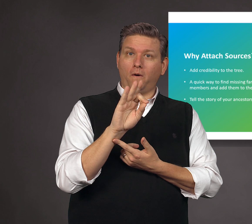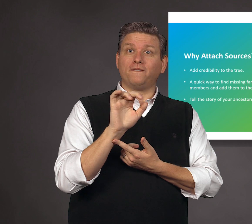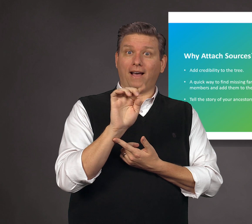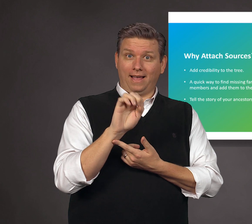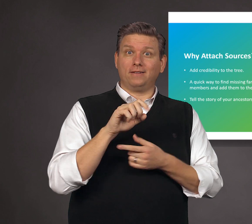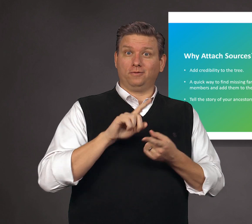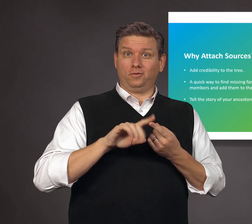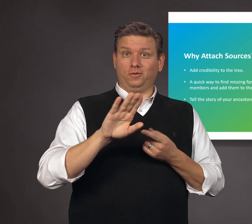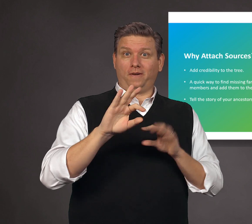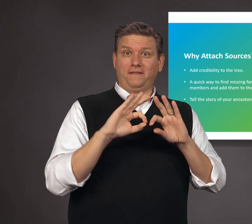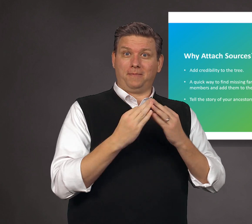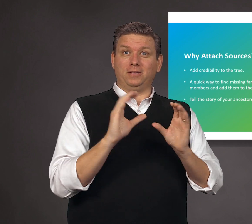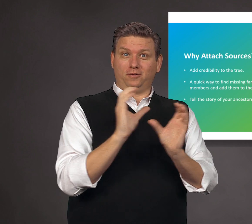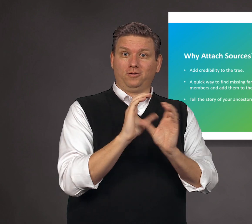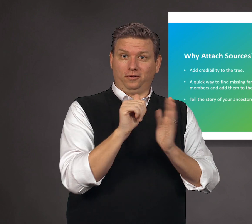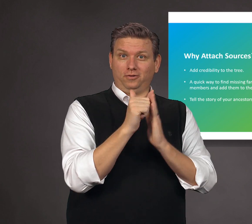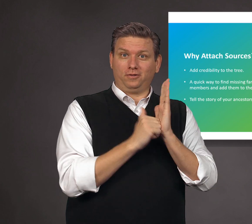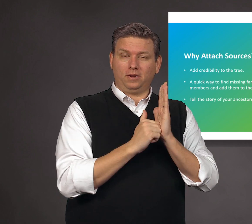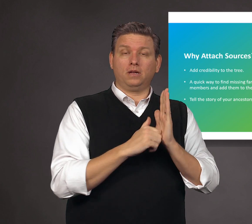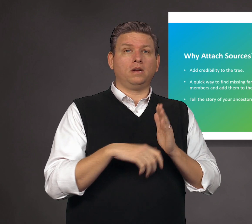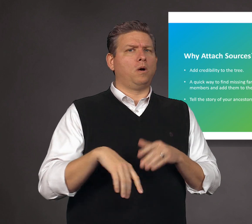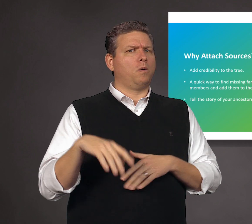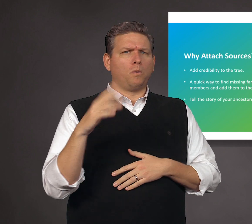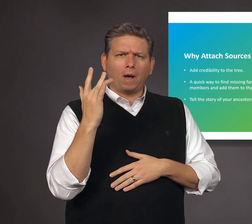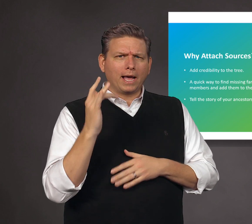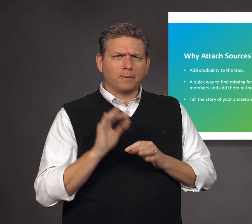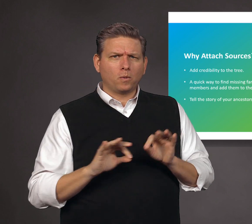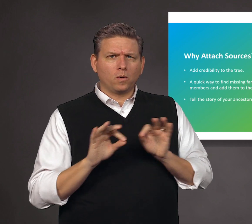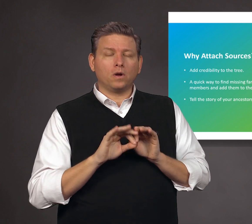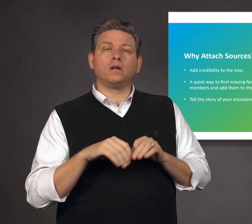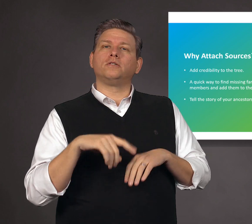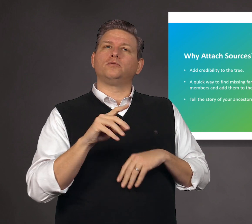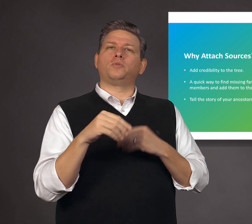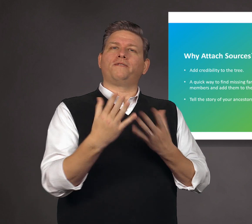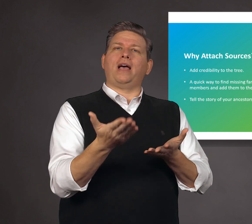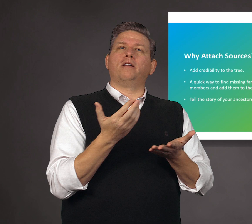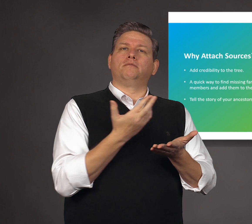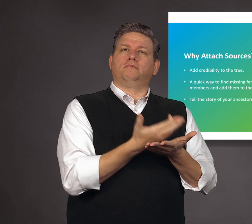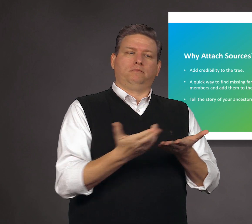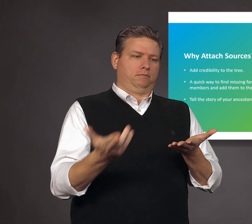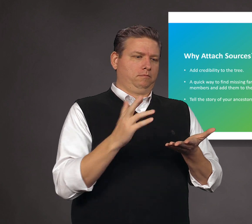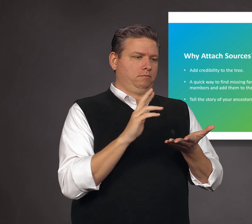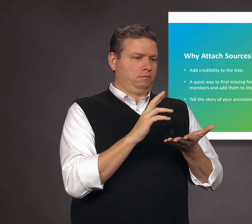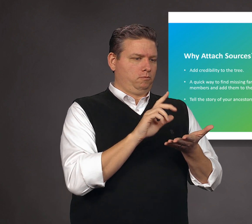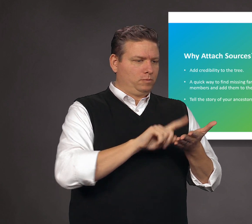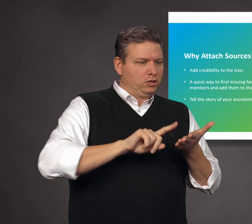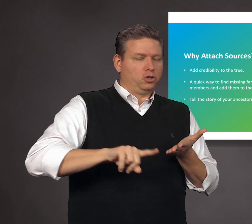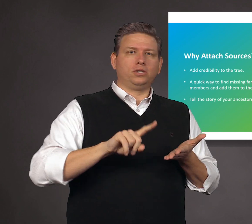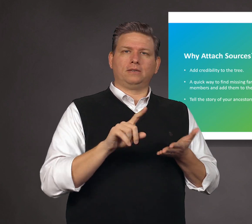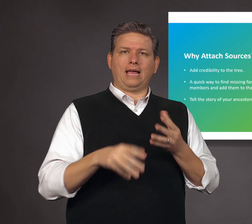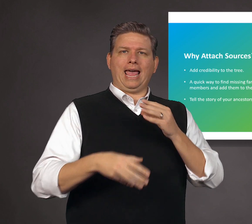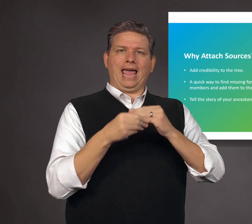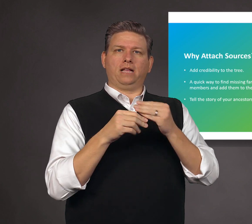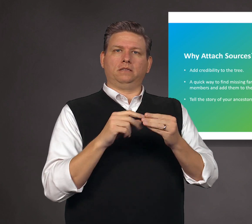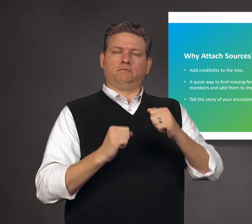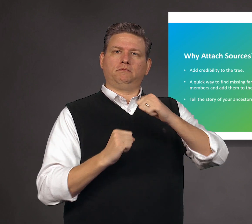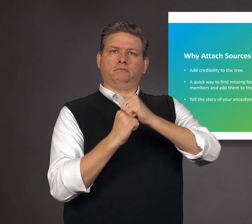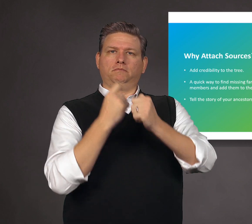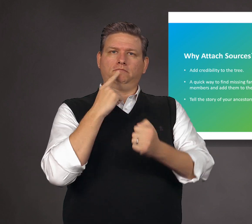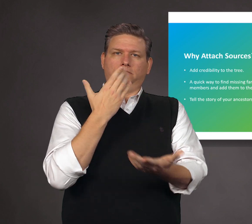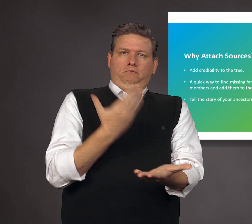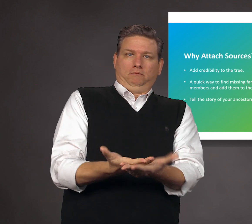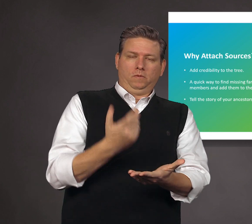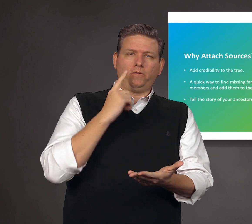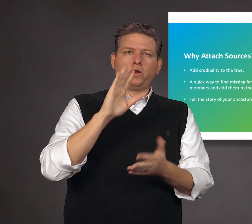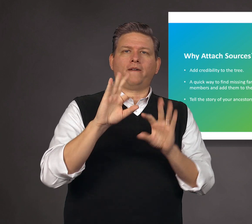this important? First, providing documents backs up your research and adds credibility to the FamilySearch tree. It's